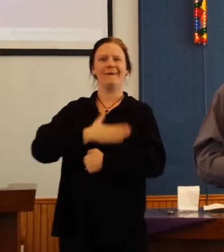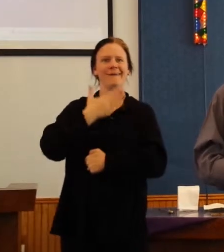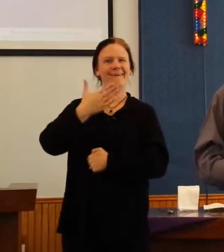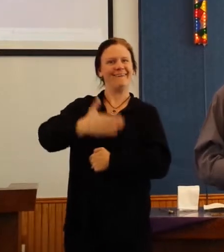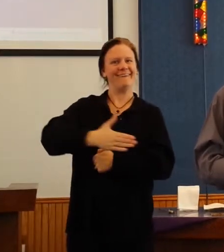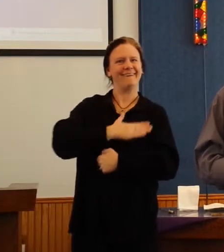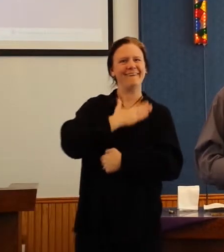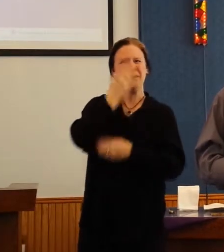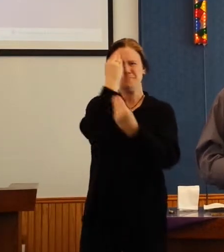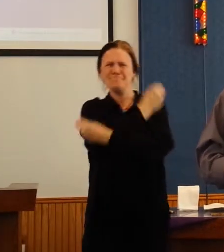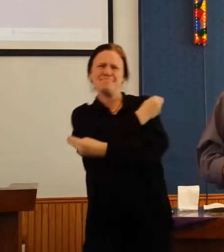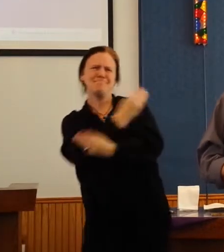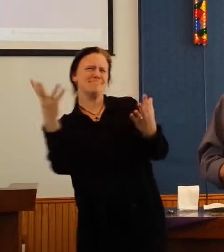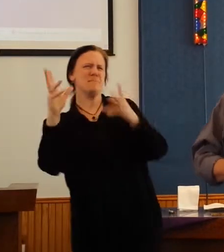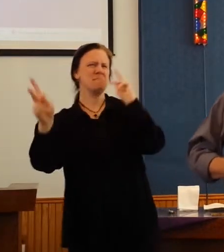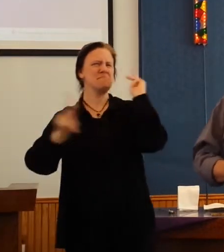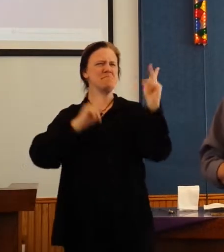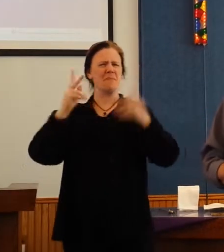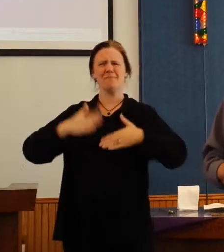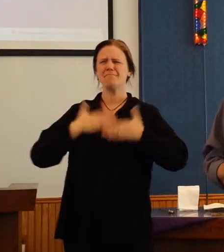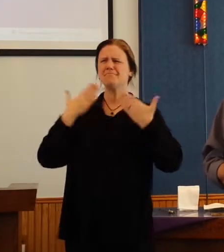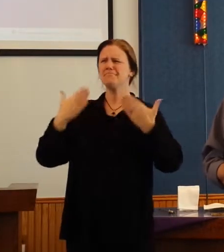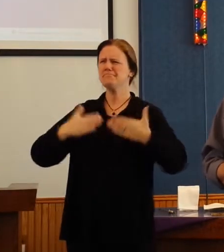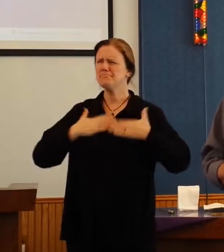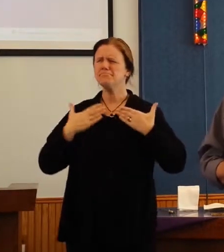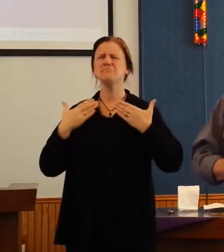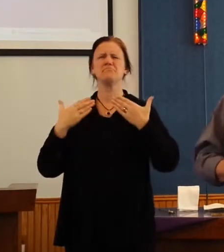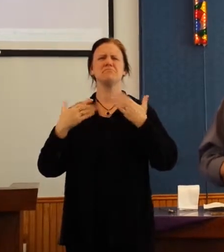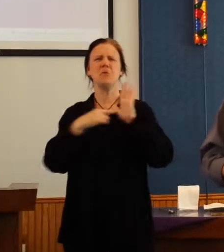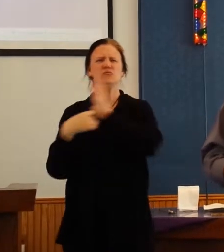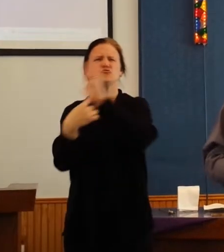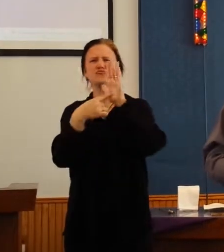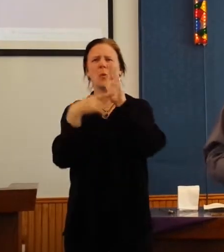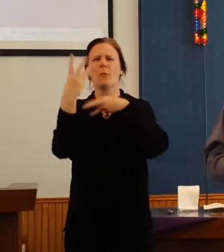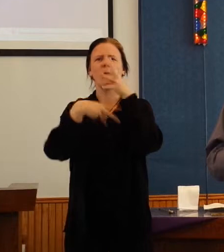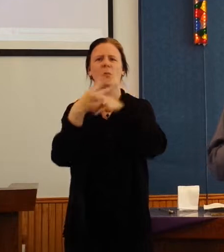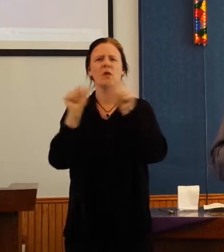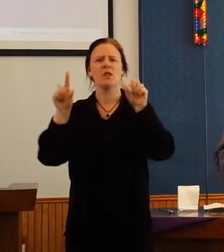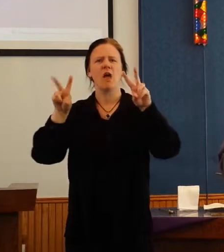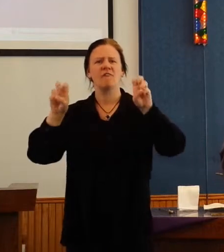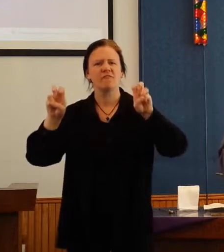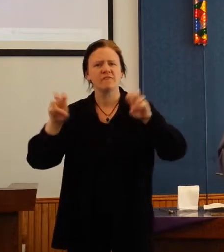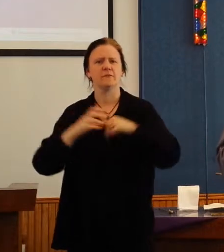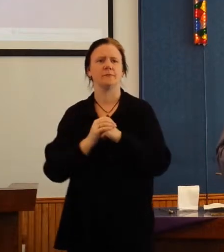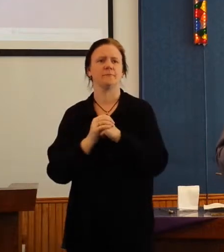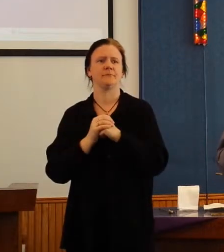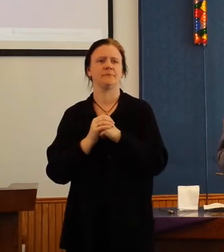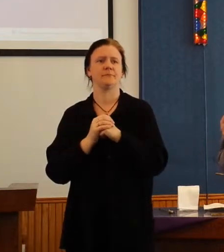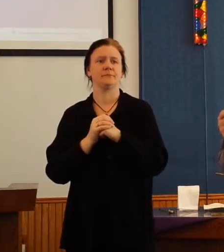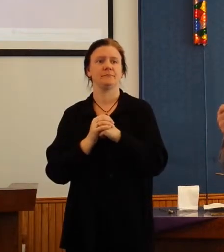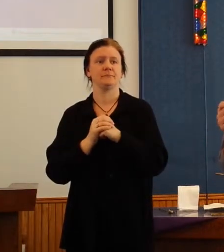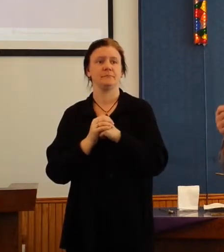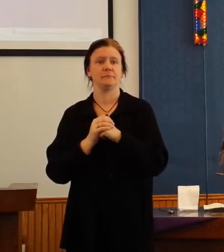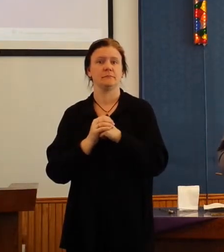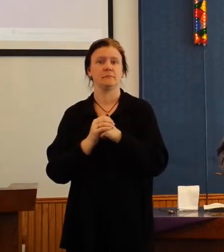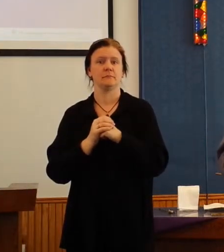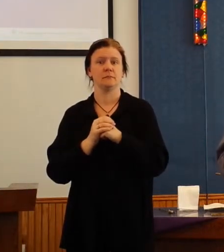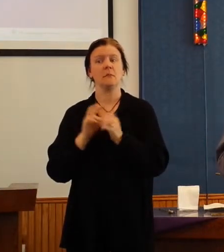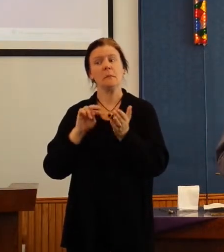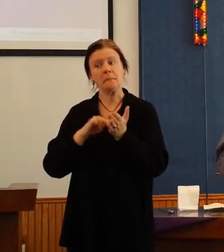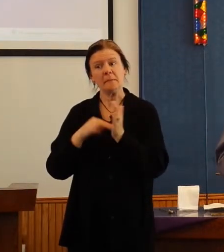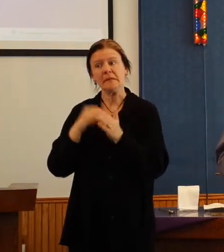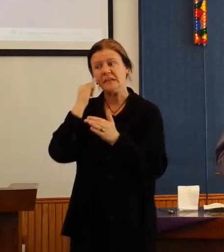being a disciple of Christ and acting in love for others. This means going out of our way to care